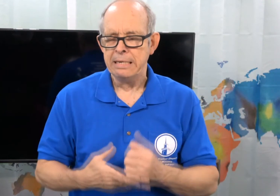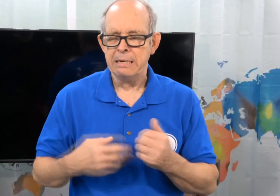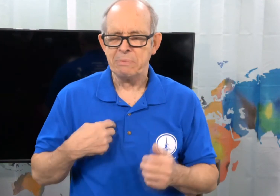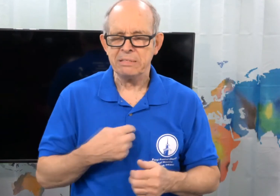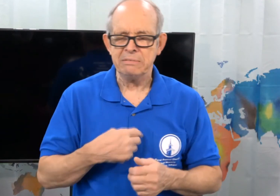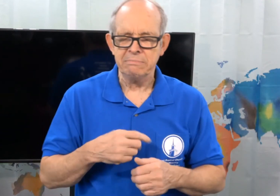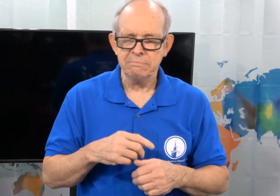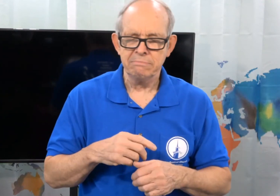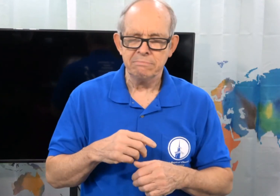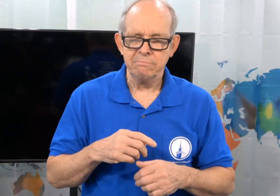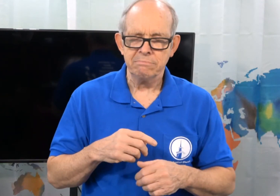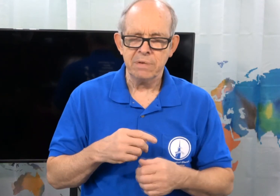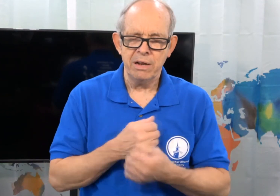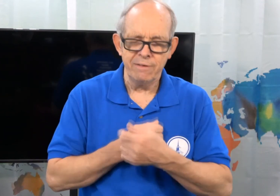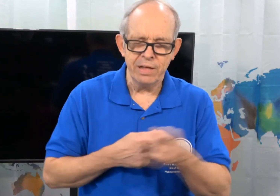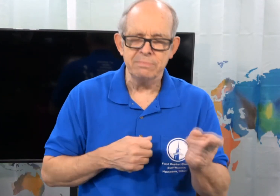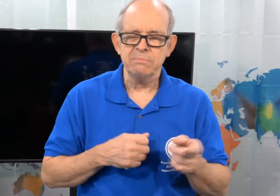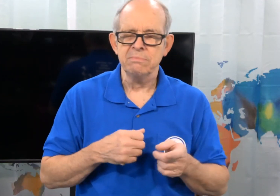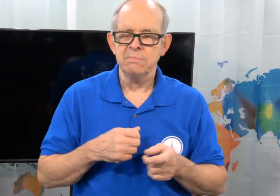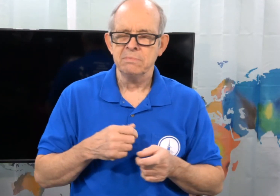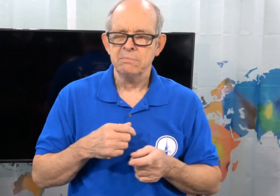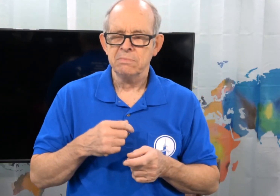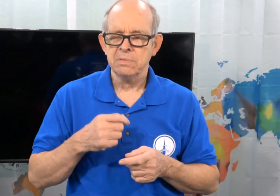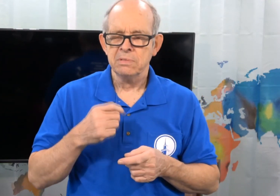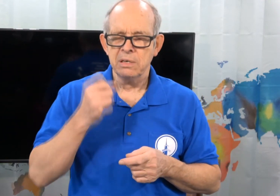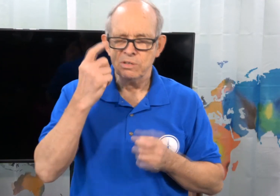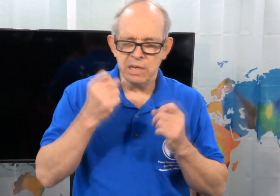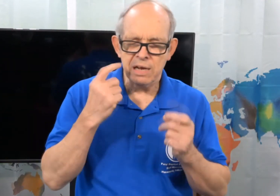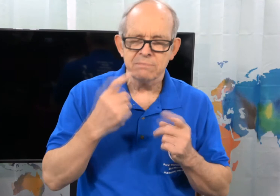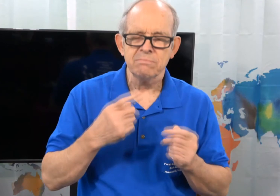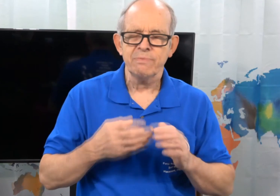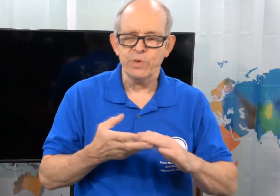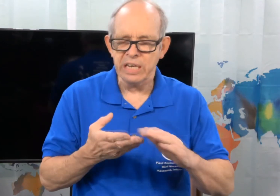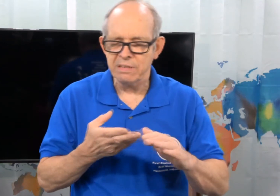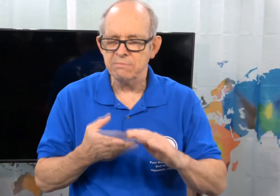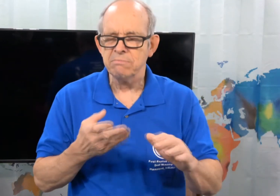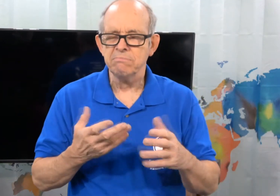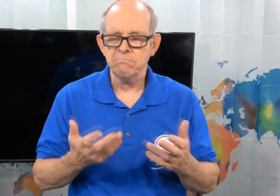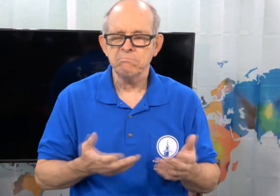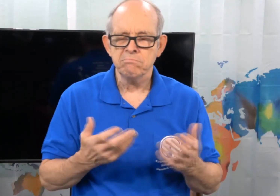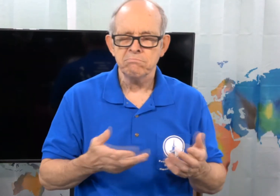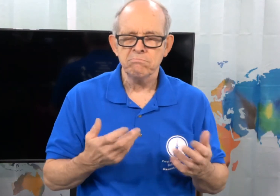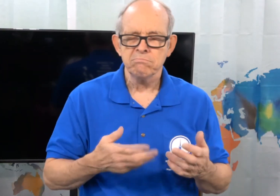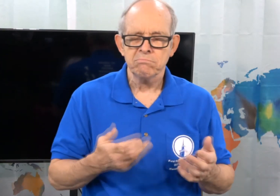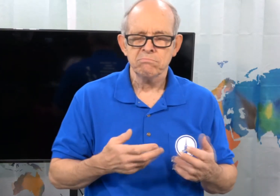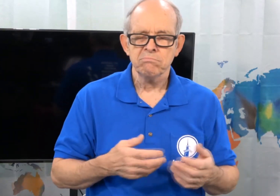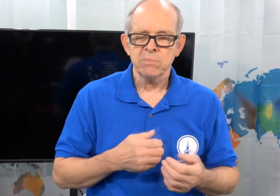Help us, let them understand, forgive them,